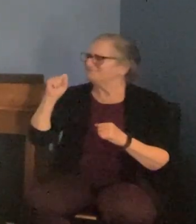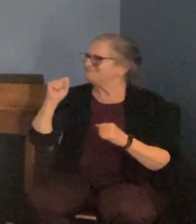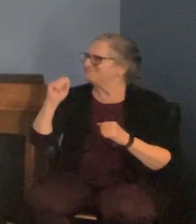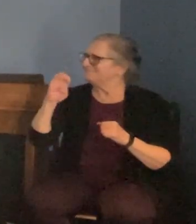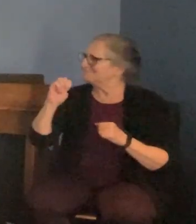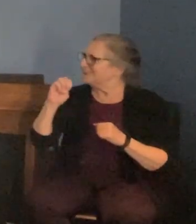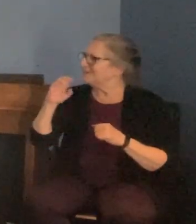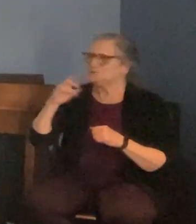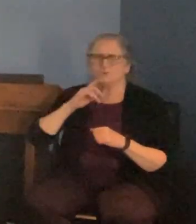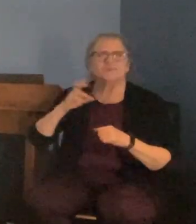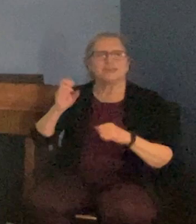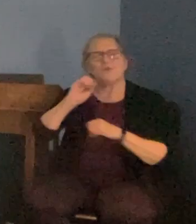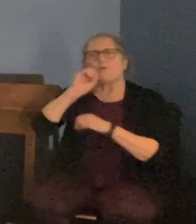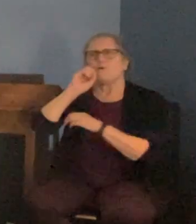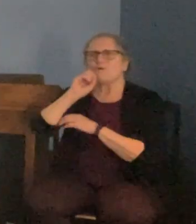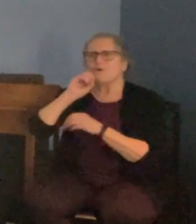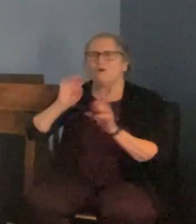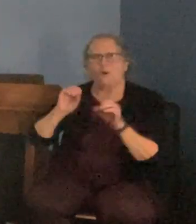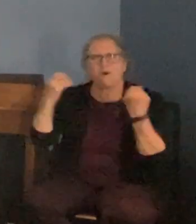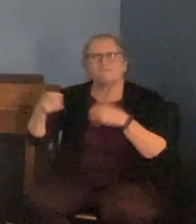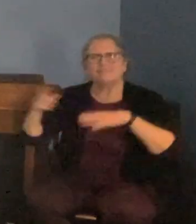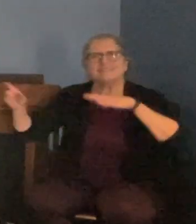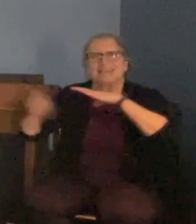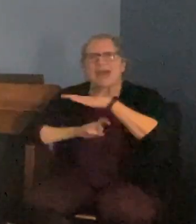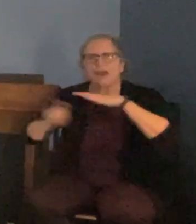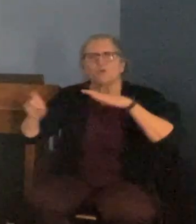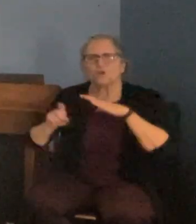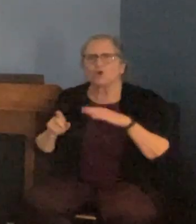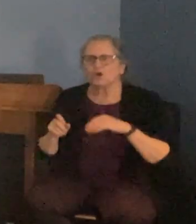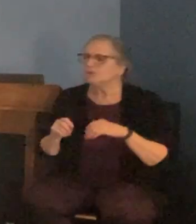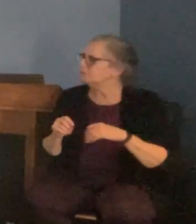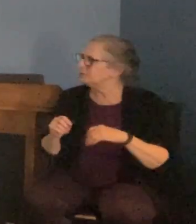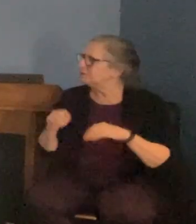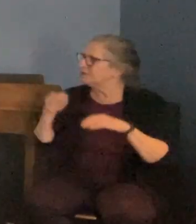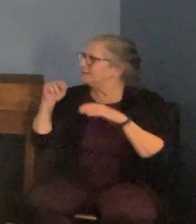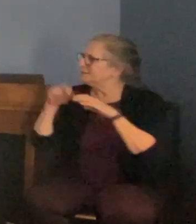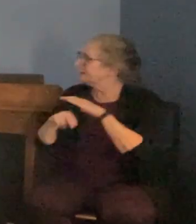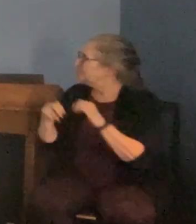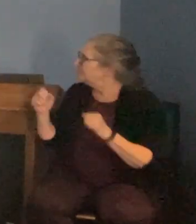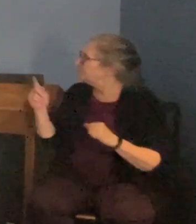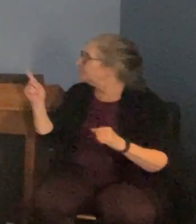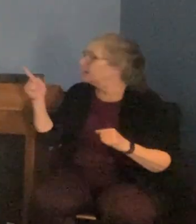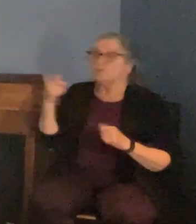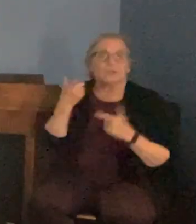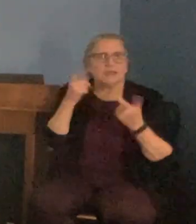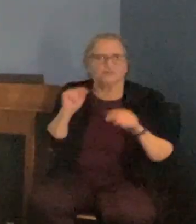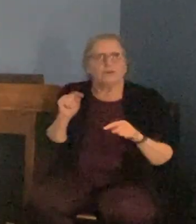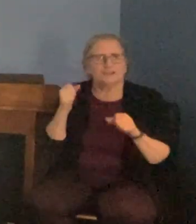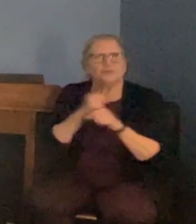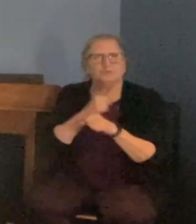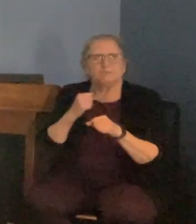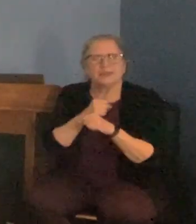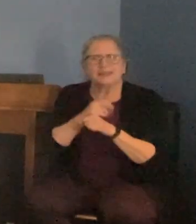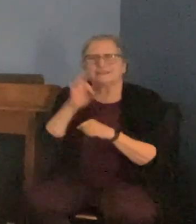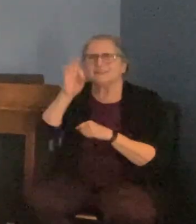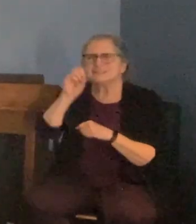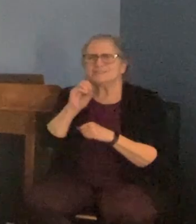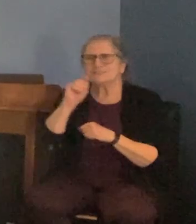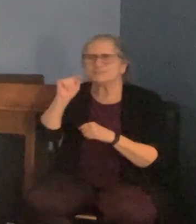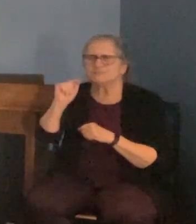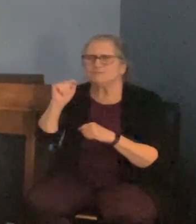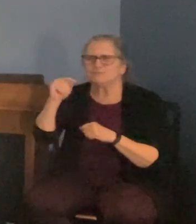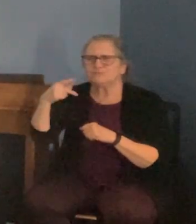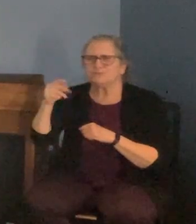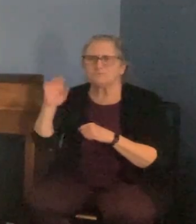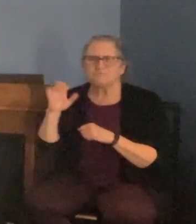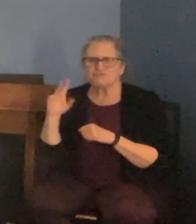scanner. And what I did with all of the works is that I tried to make the footprint of the